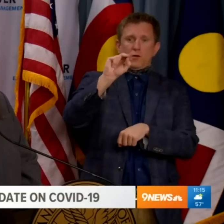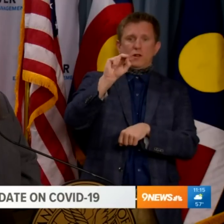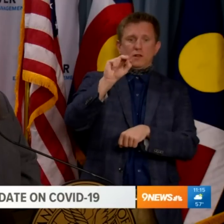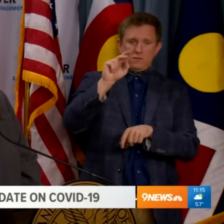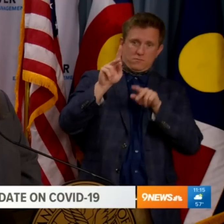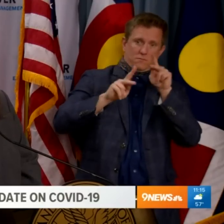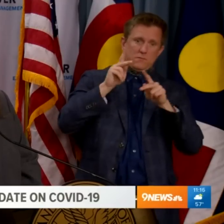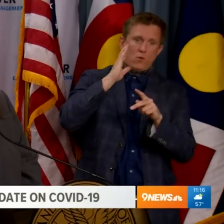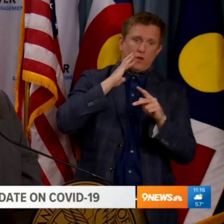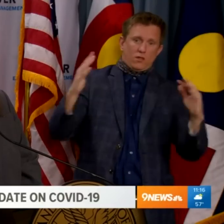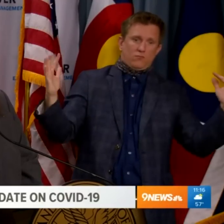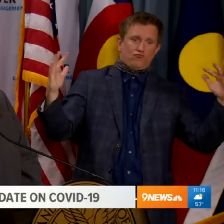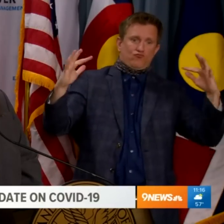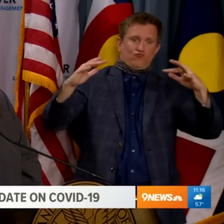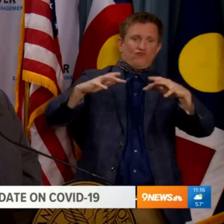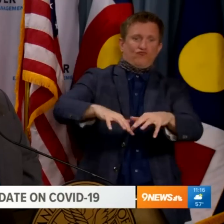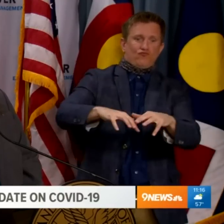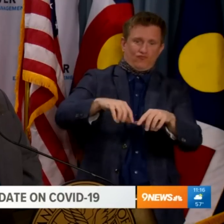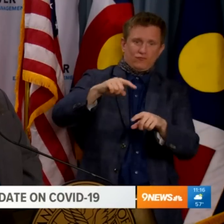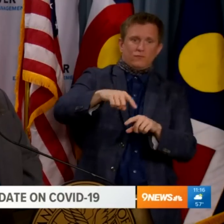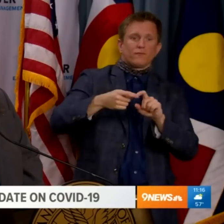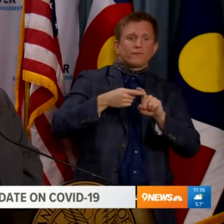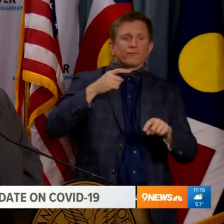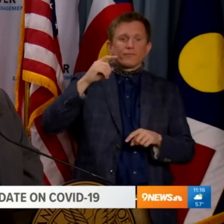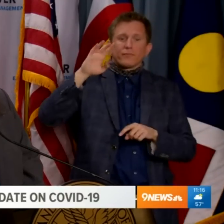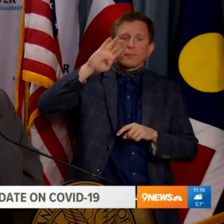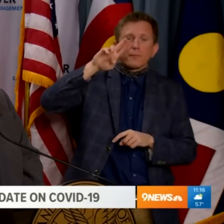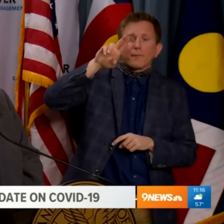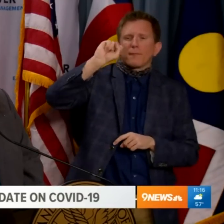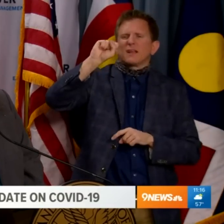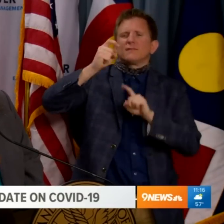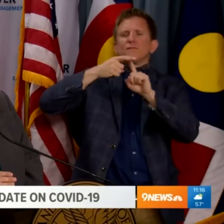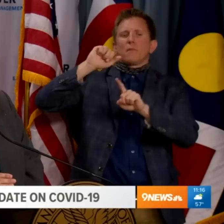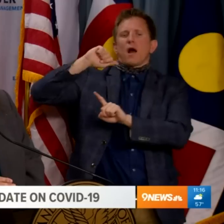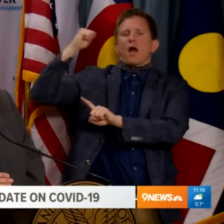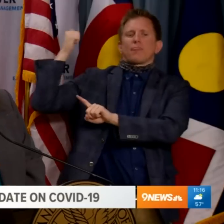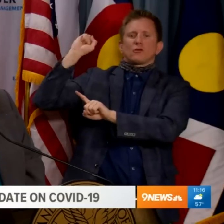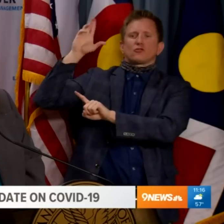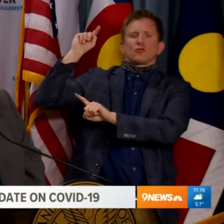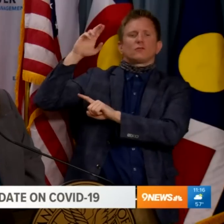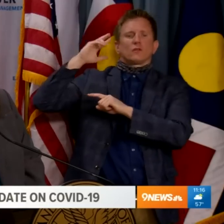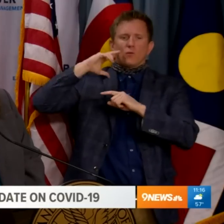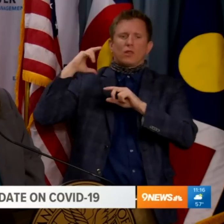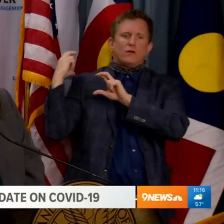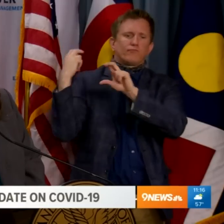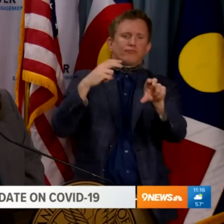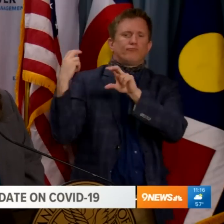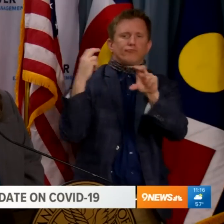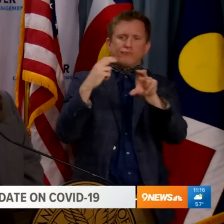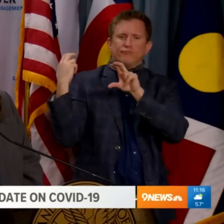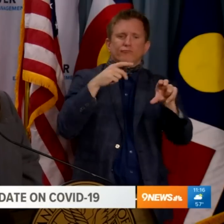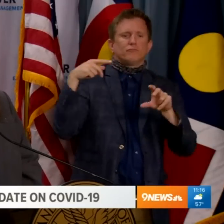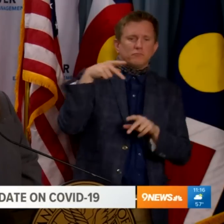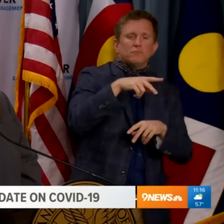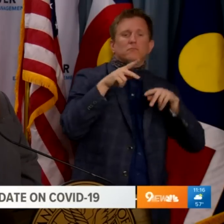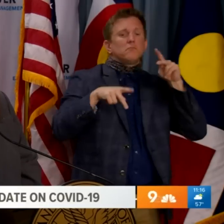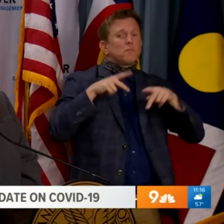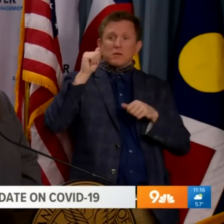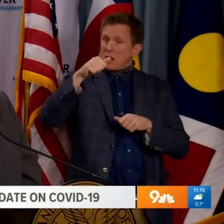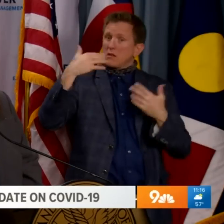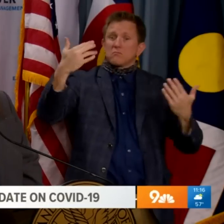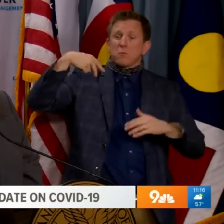at the National Western Center, all guests will have access to primary health care, mental and behavioral health care. So as